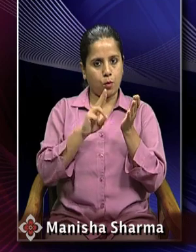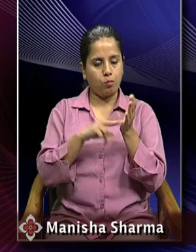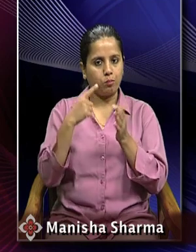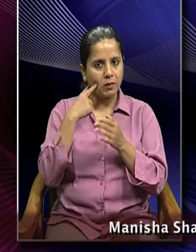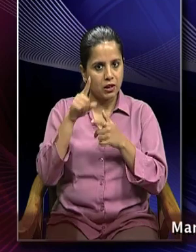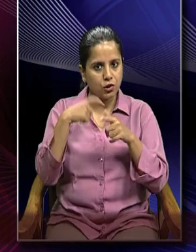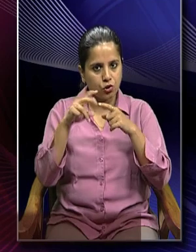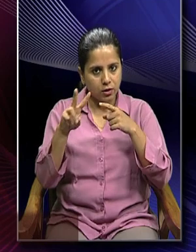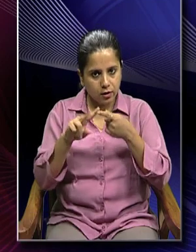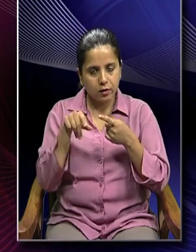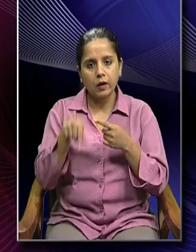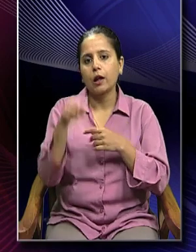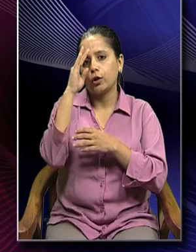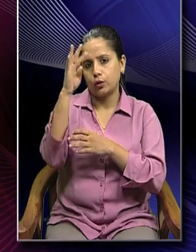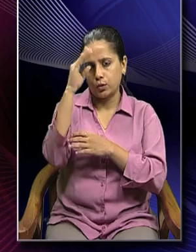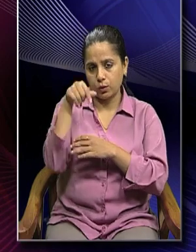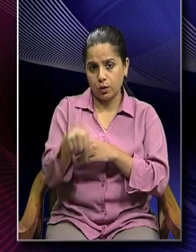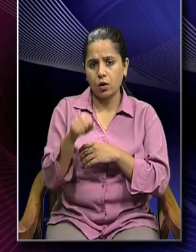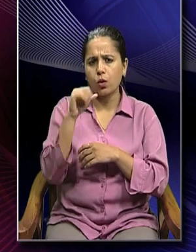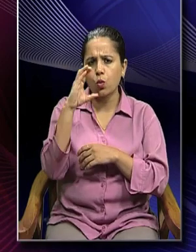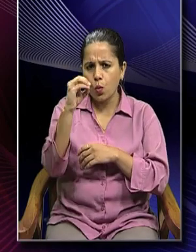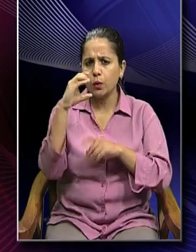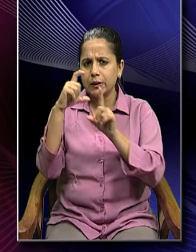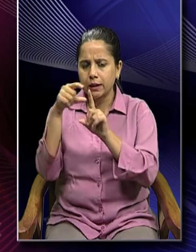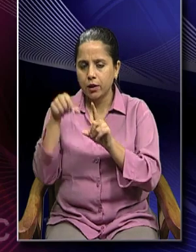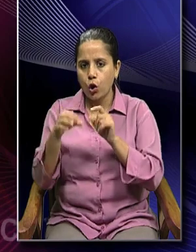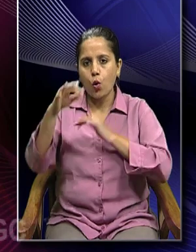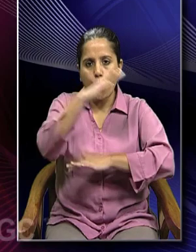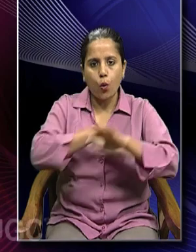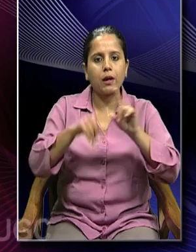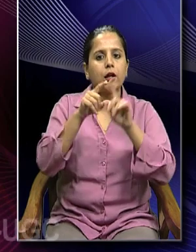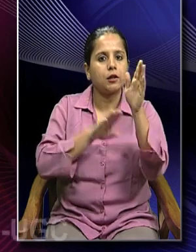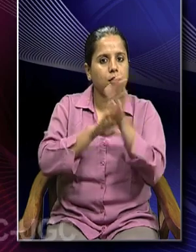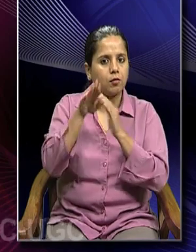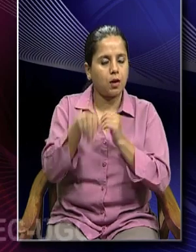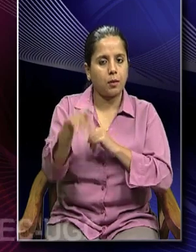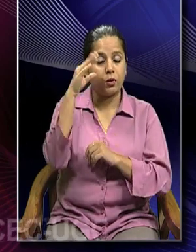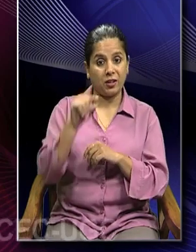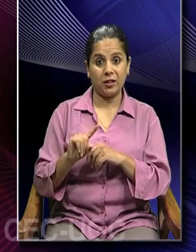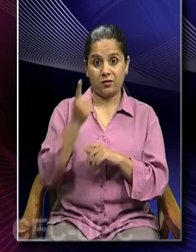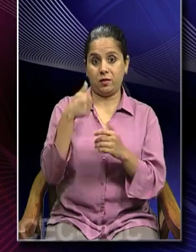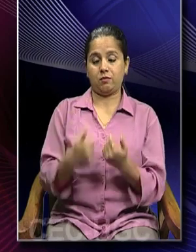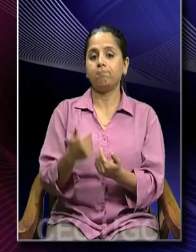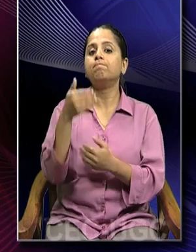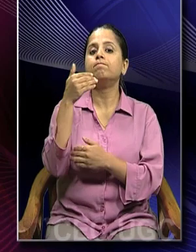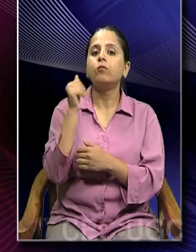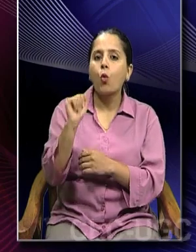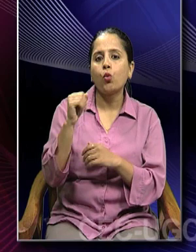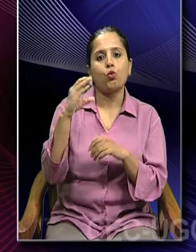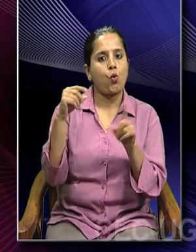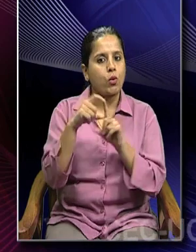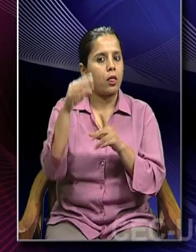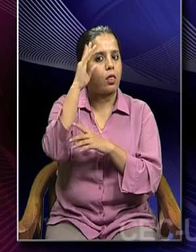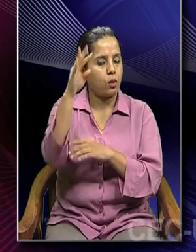is a new dimension of OD, that is called organizational development. This is going to be first part of this omnijective theory